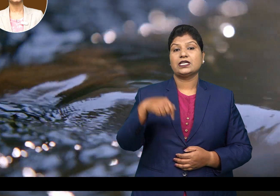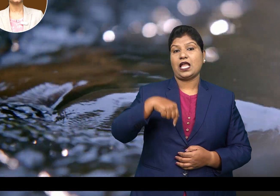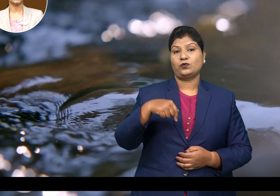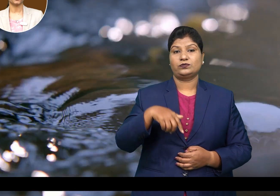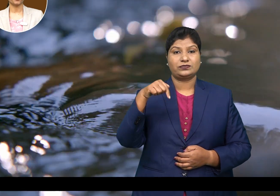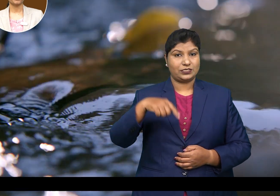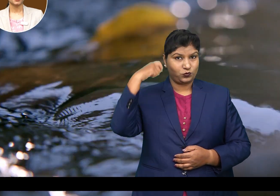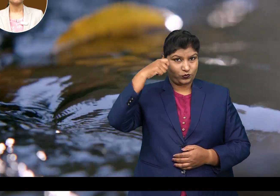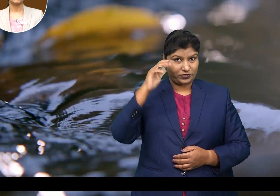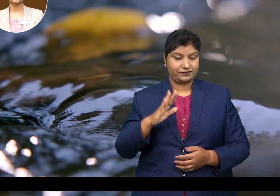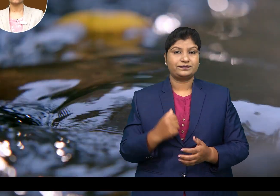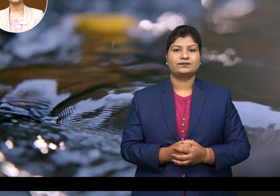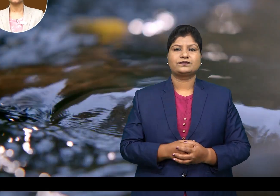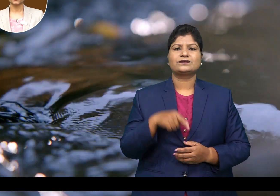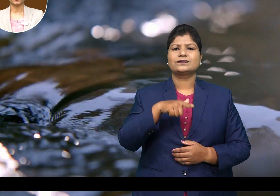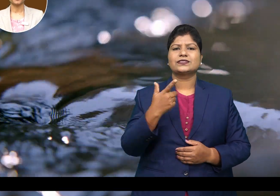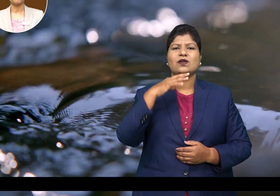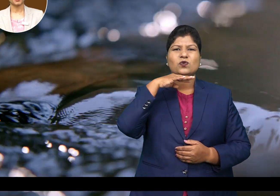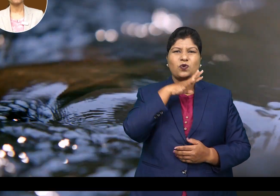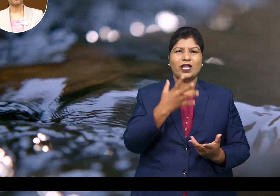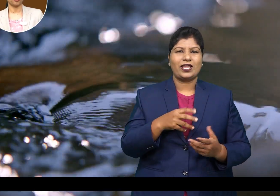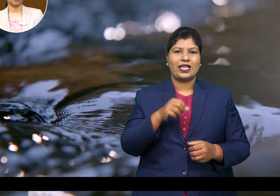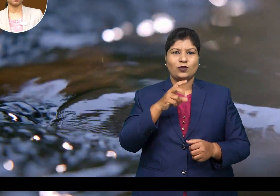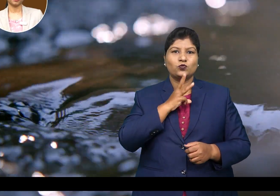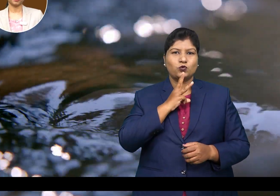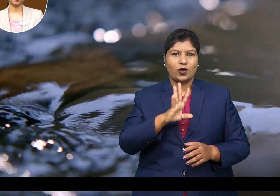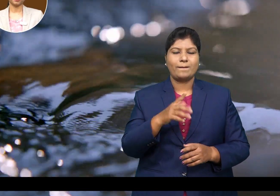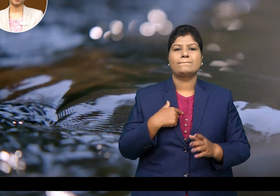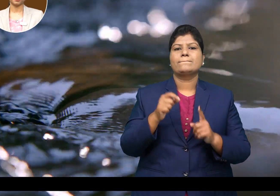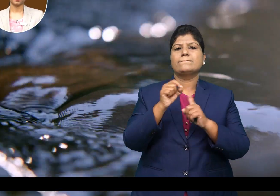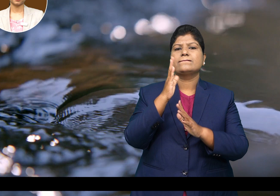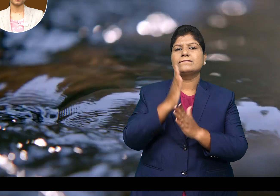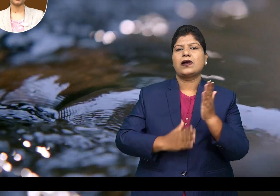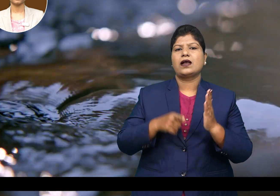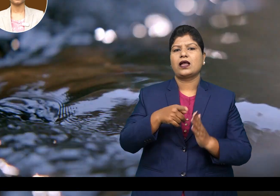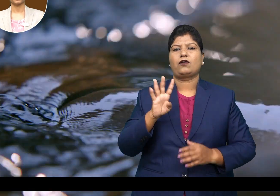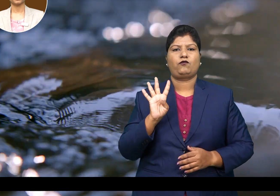Now, in this video, wastewater story part 4.